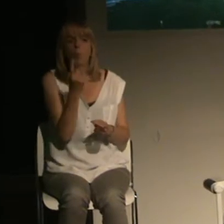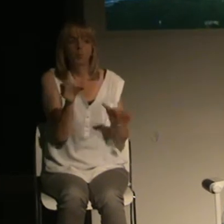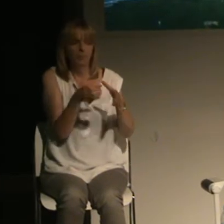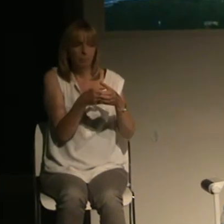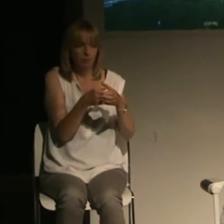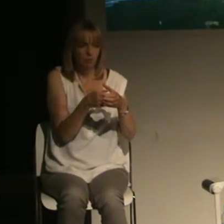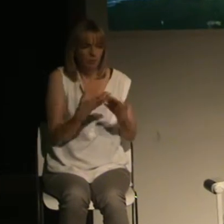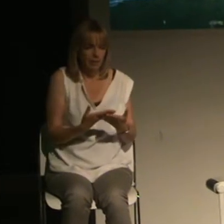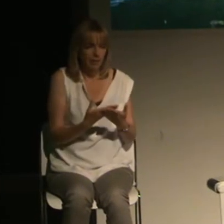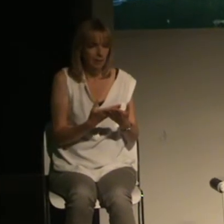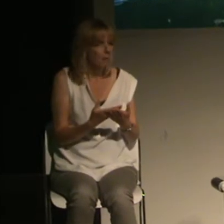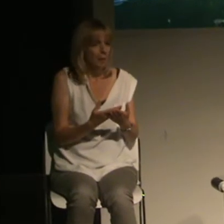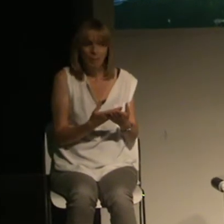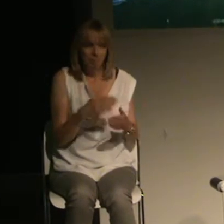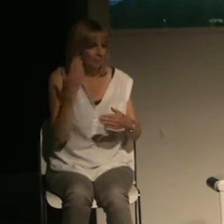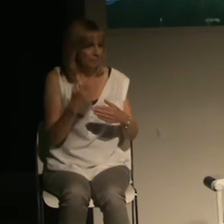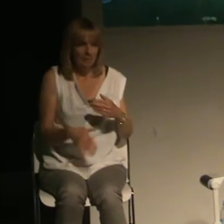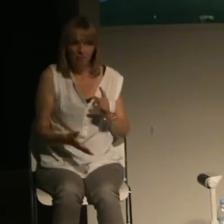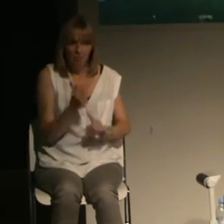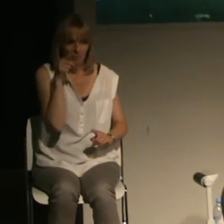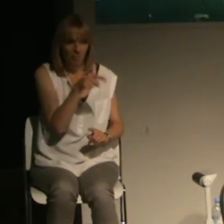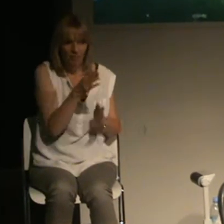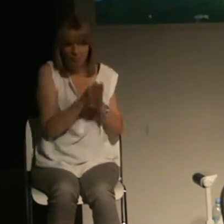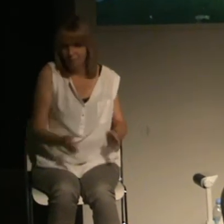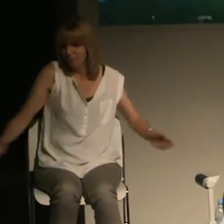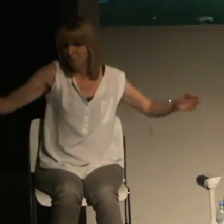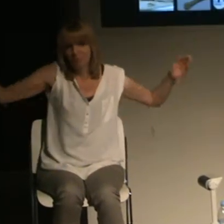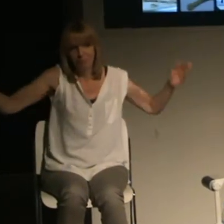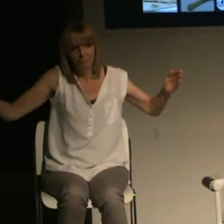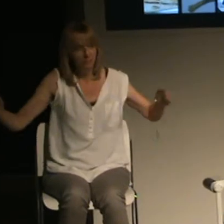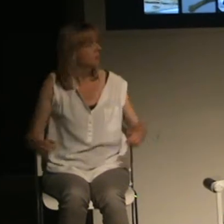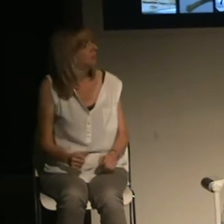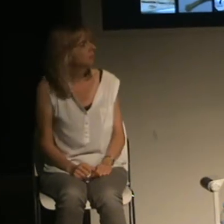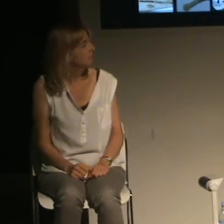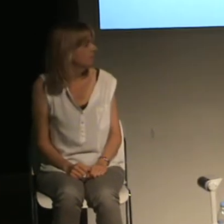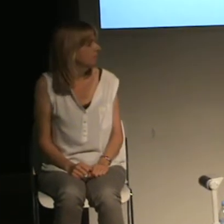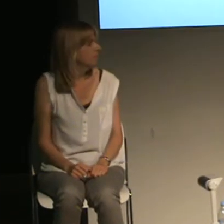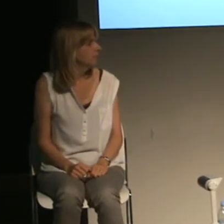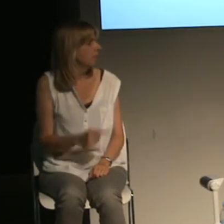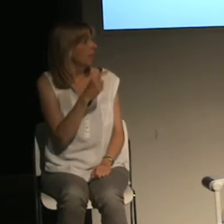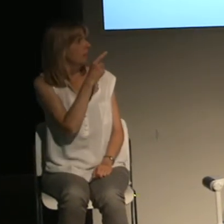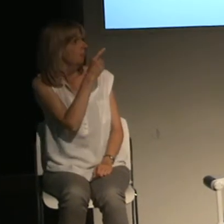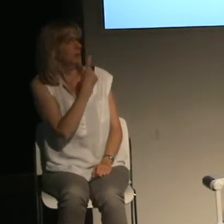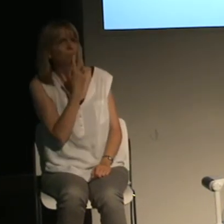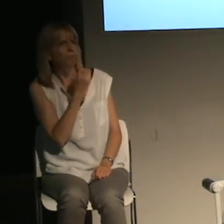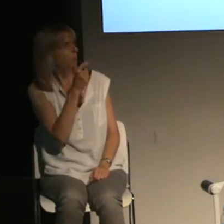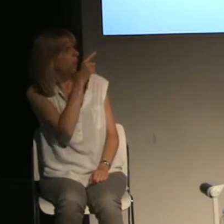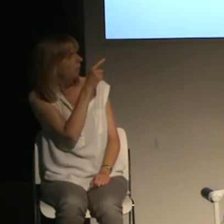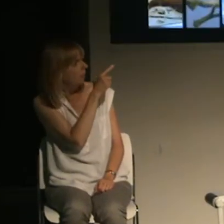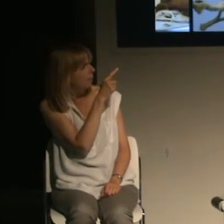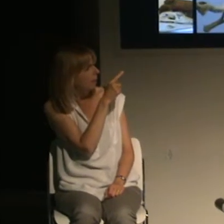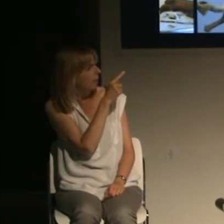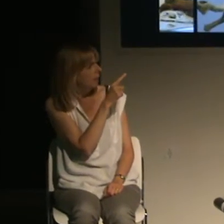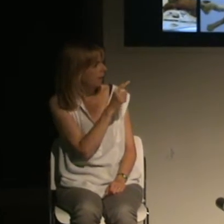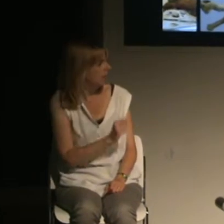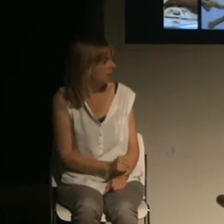doesn't get to 11 to 12 metres long. Now just going back, we did see this enormous one in red.